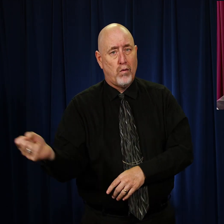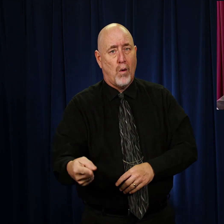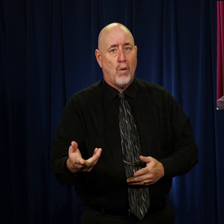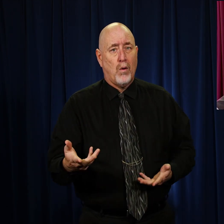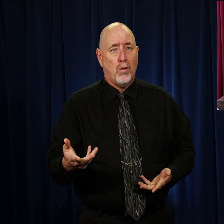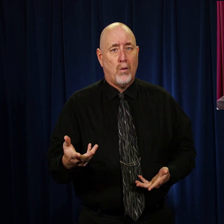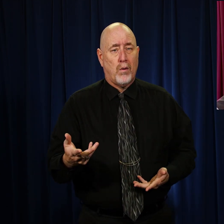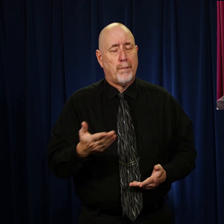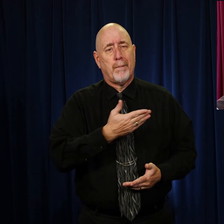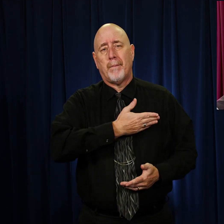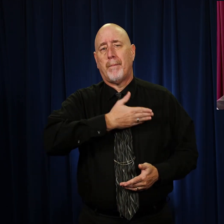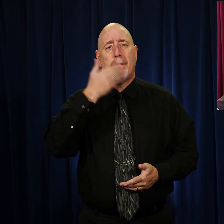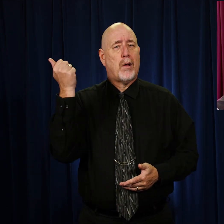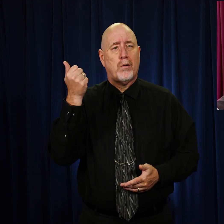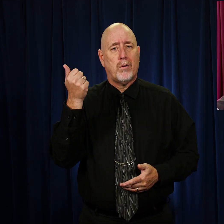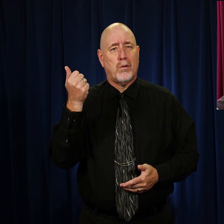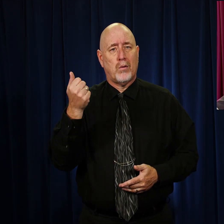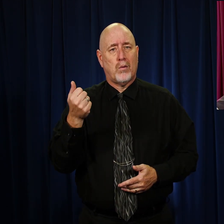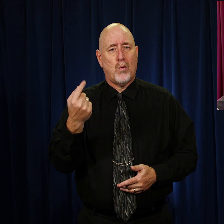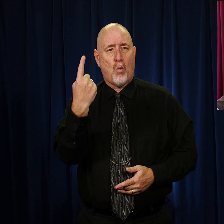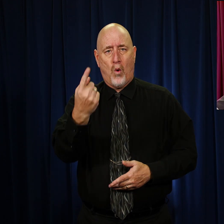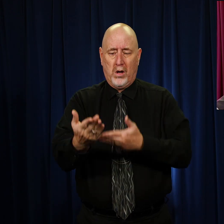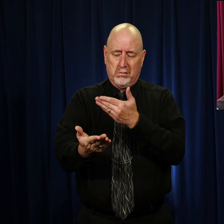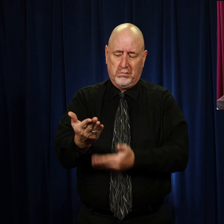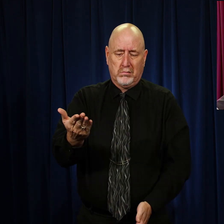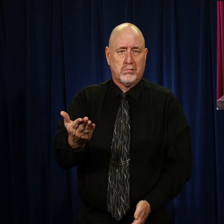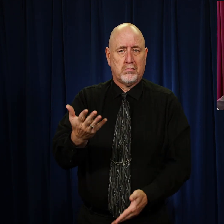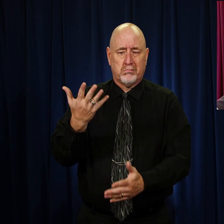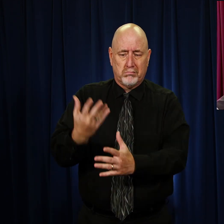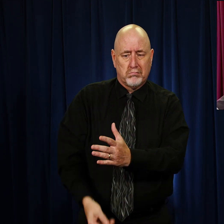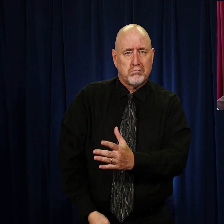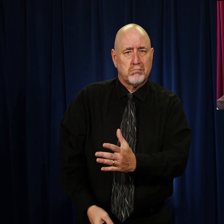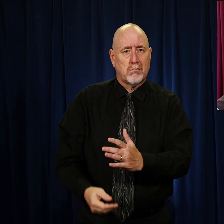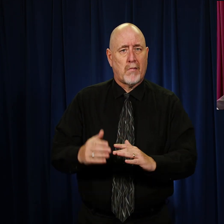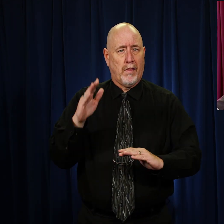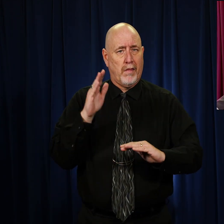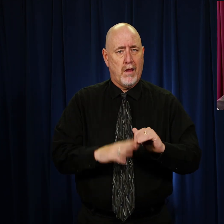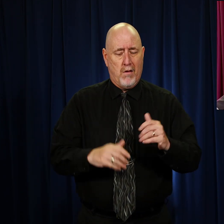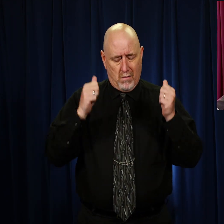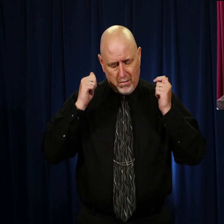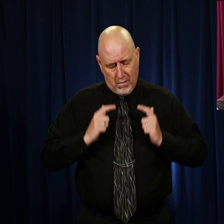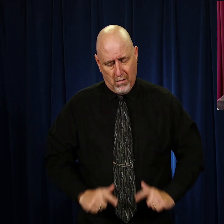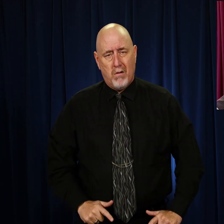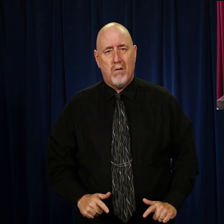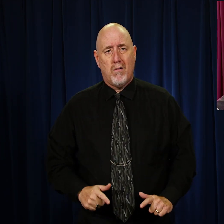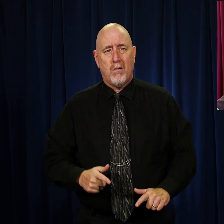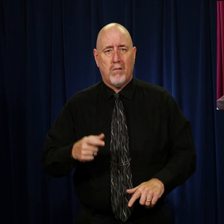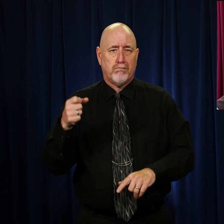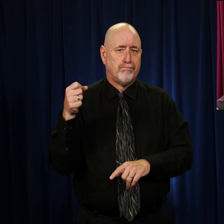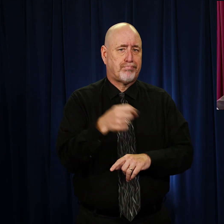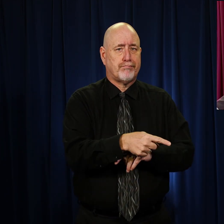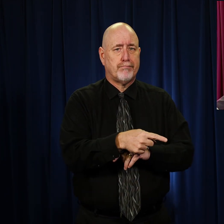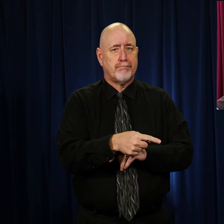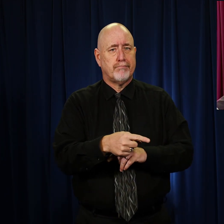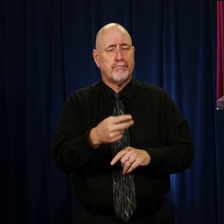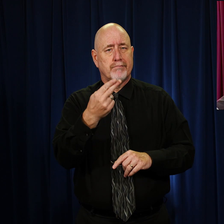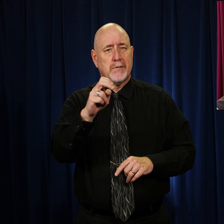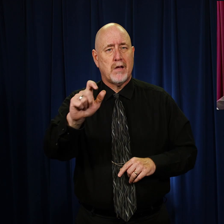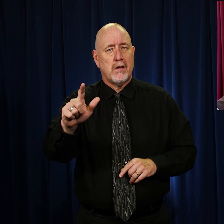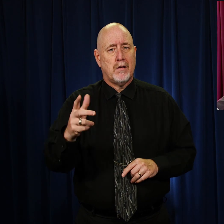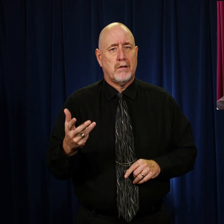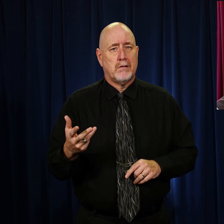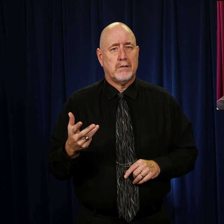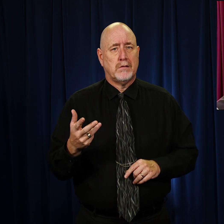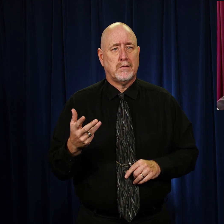you. For it is better for you that one of the parts of your body perish than for your whole body to go into